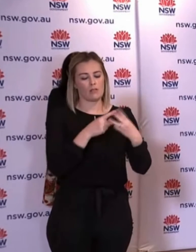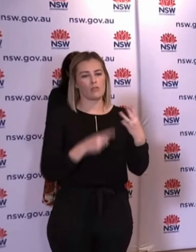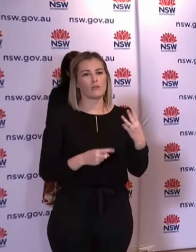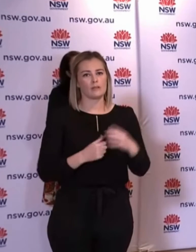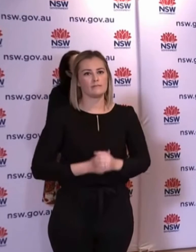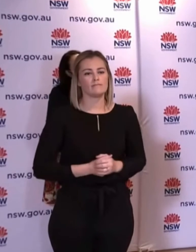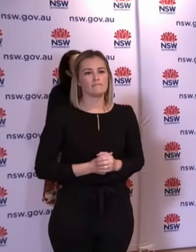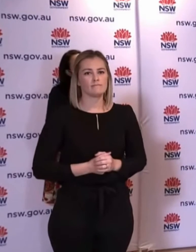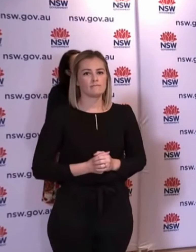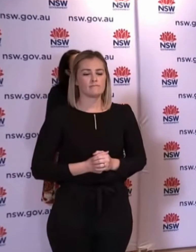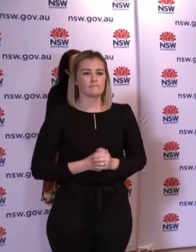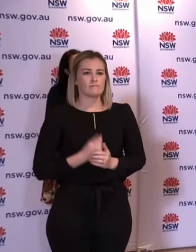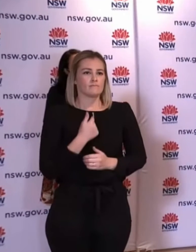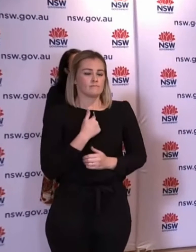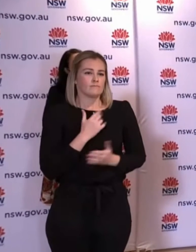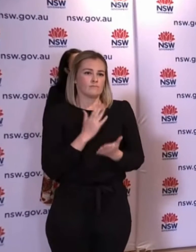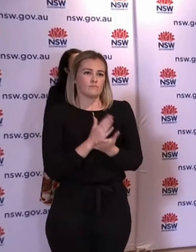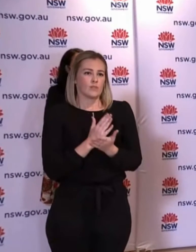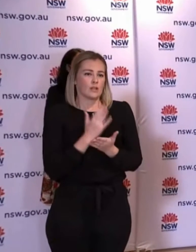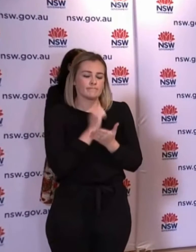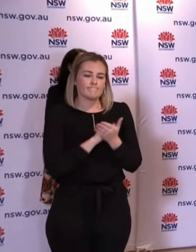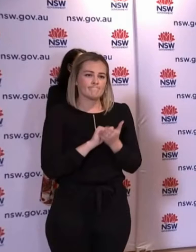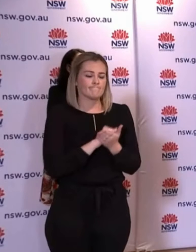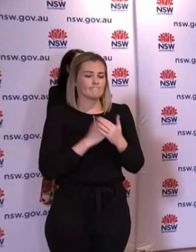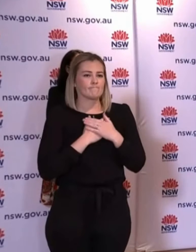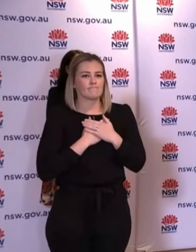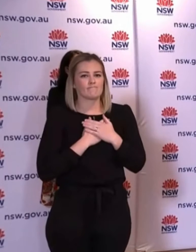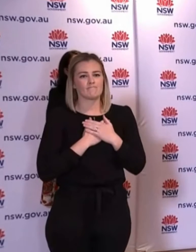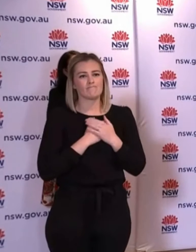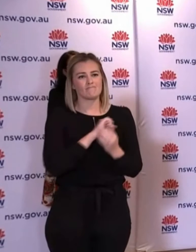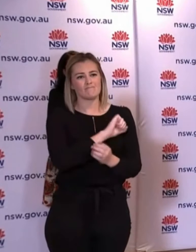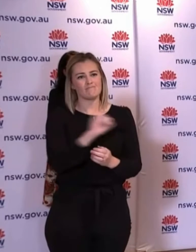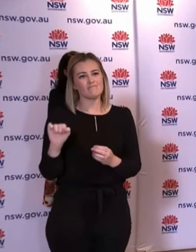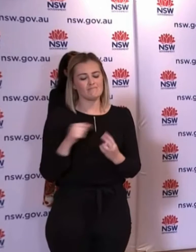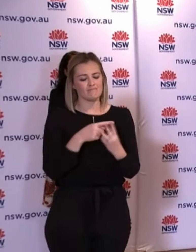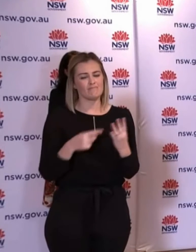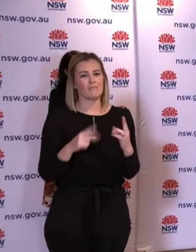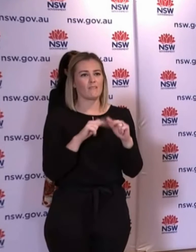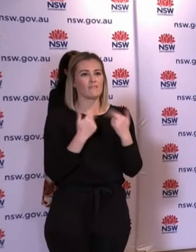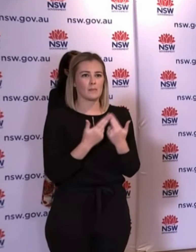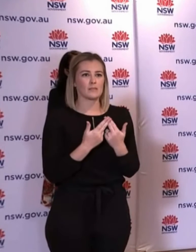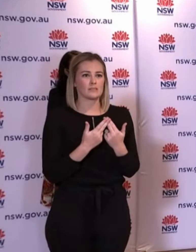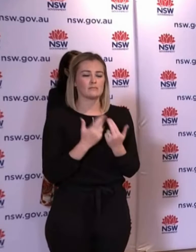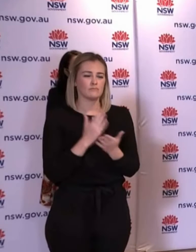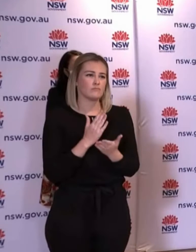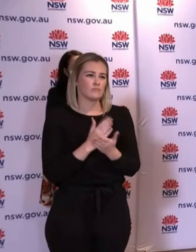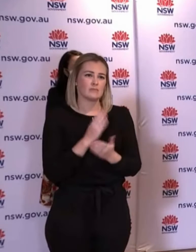of those people's families, I just want to express my condolences and sympathy